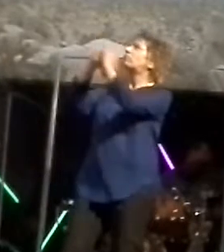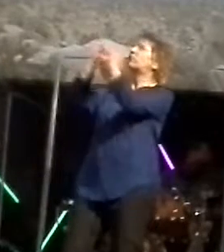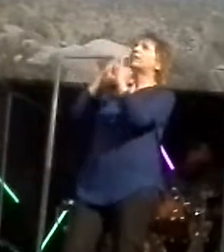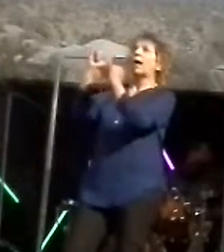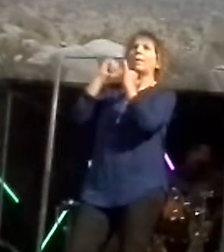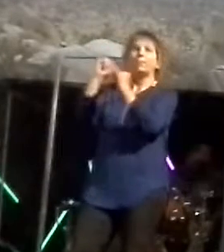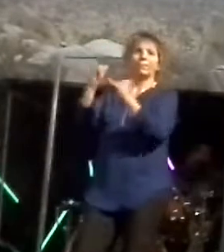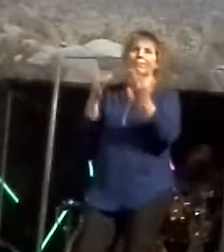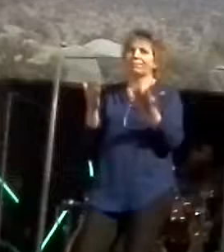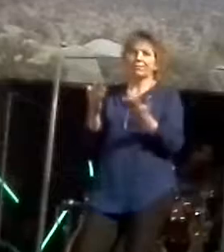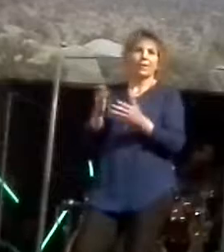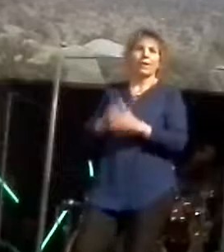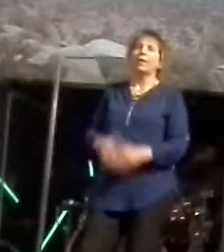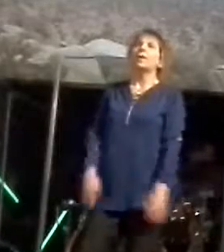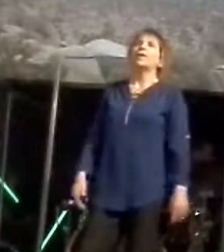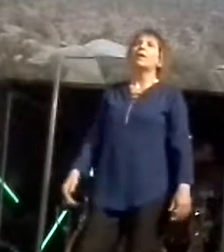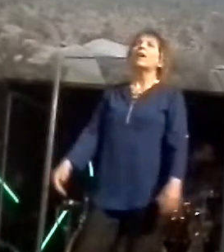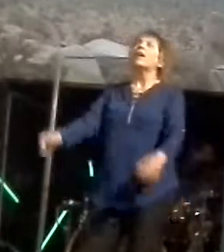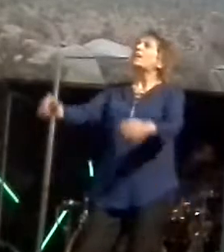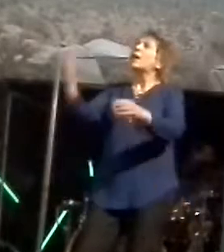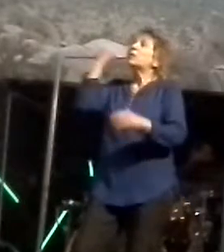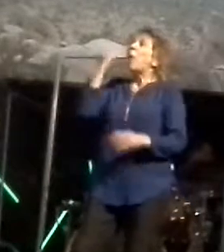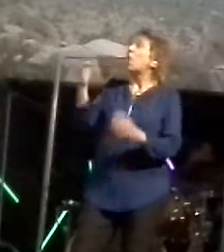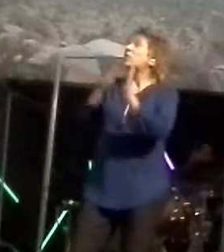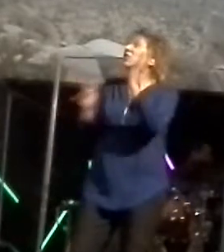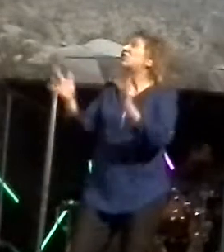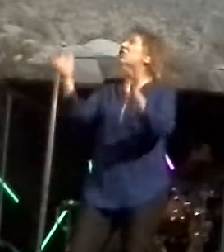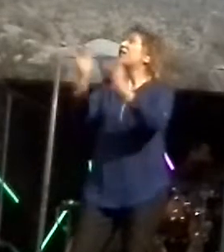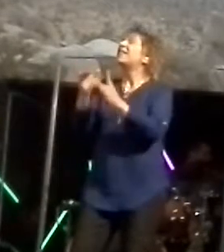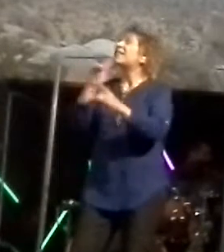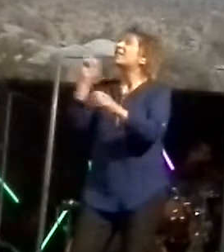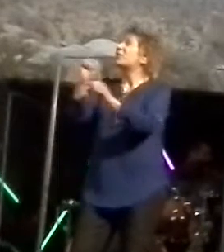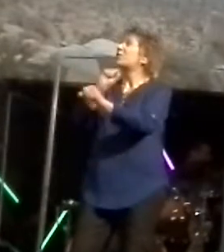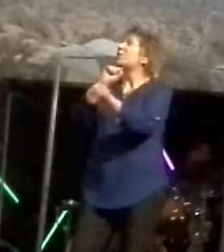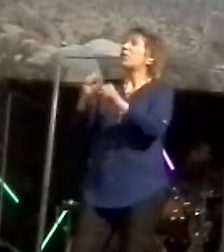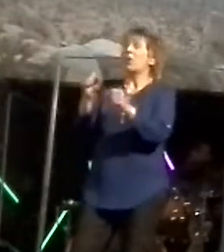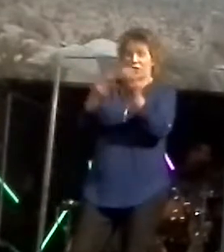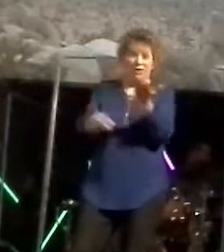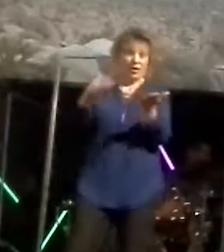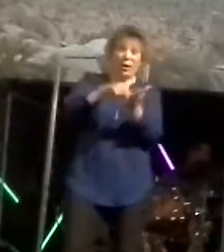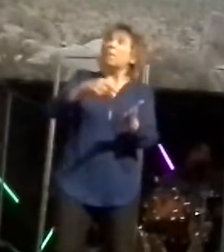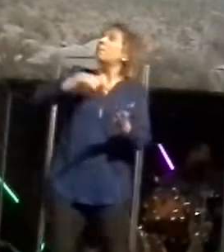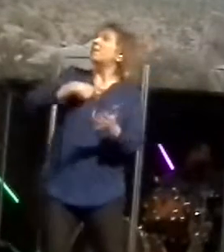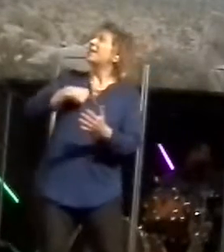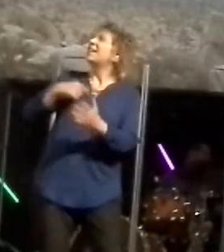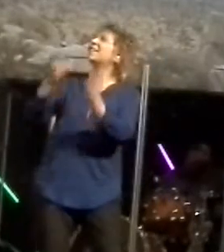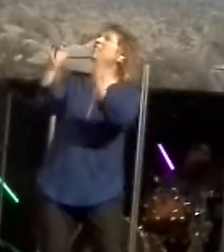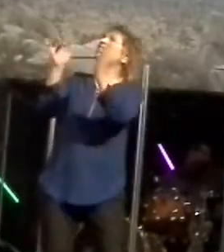if you walk down the great and walking to,